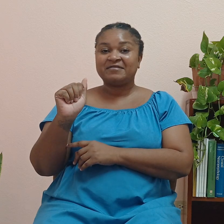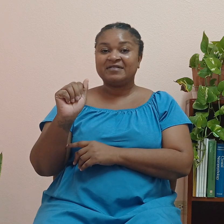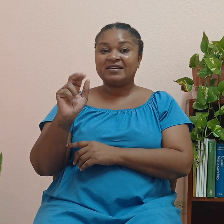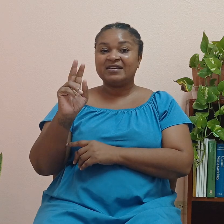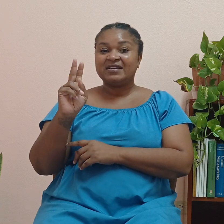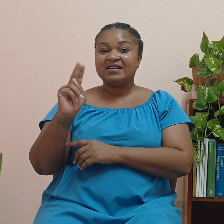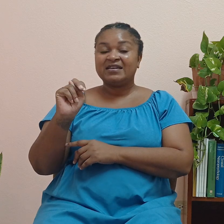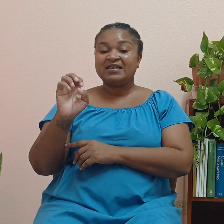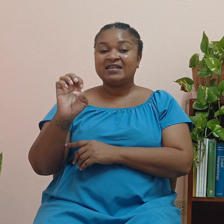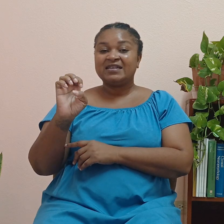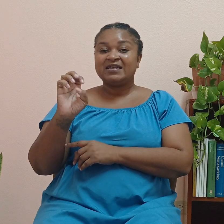Nehemiah,